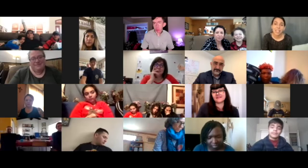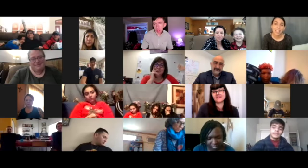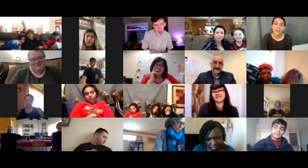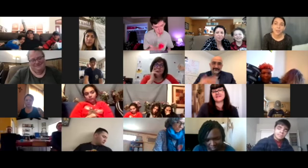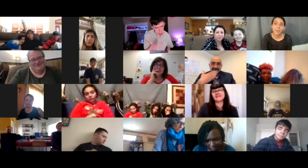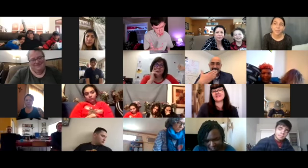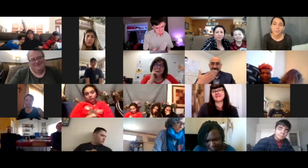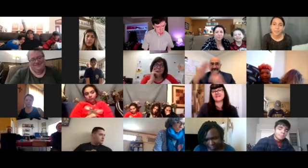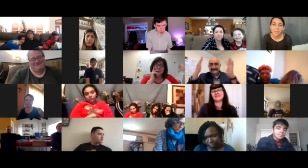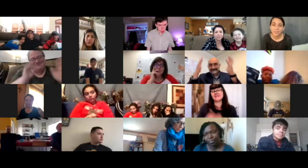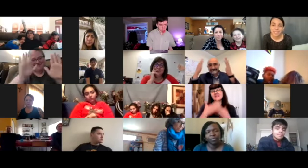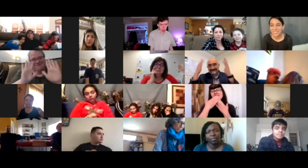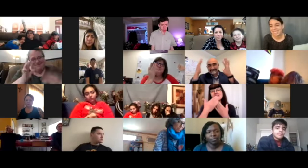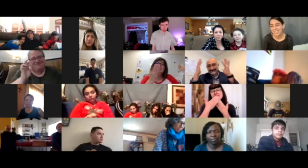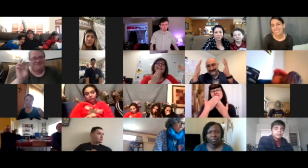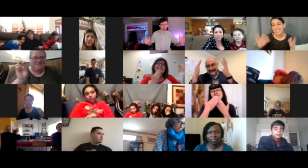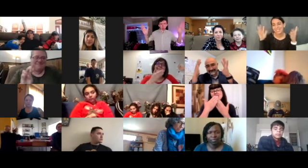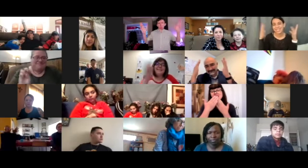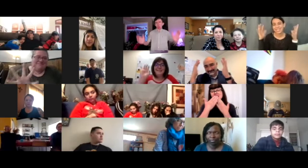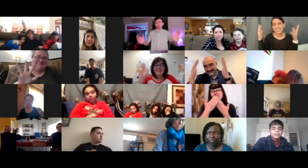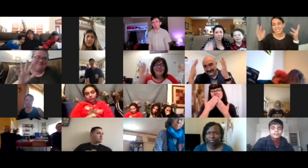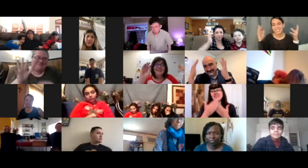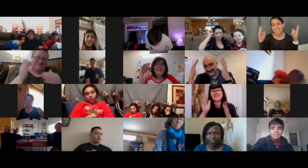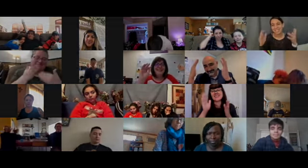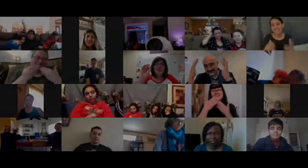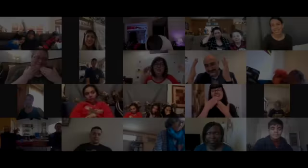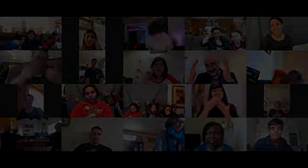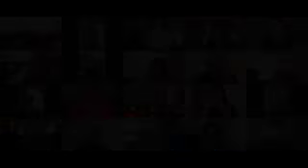Thank you. Thank you, Thomas.